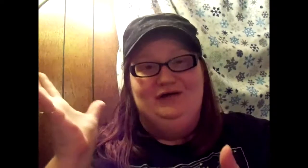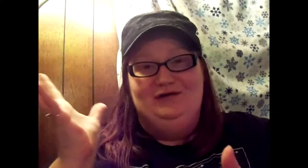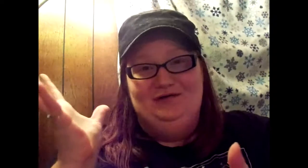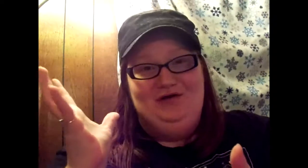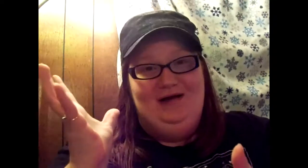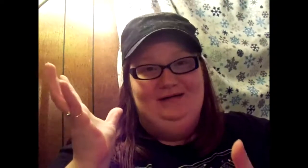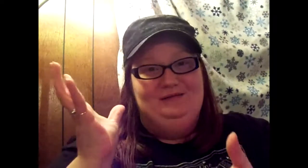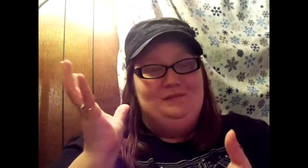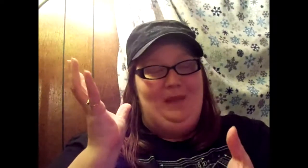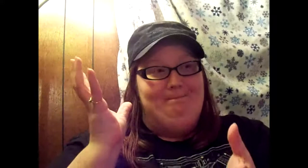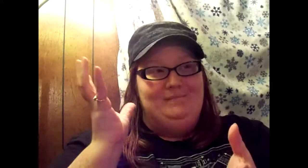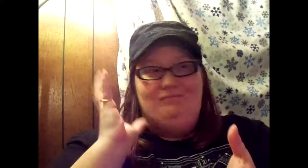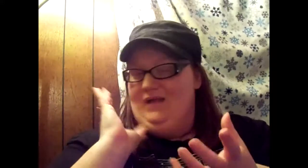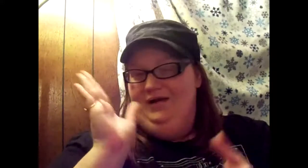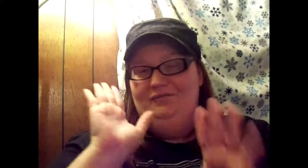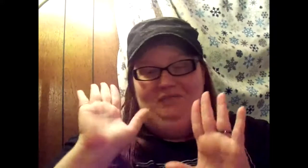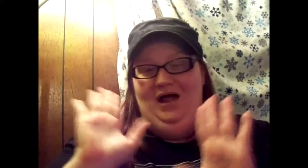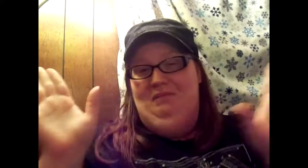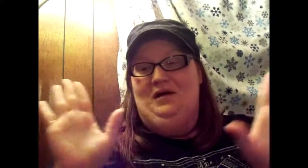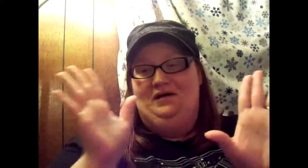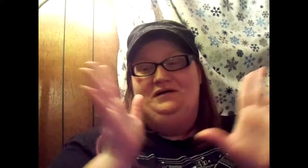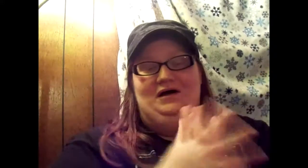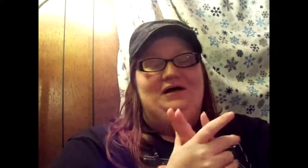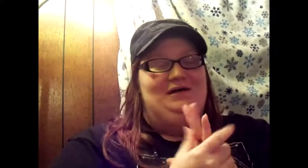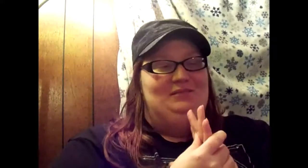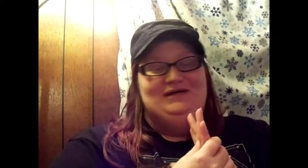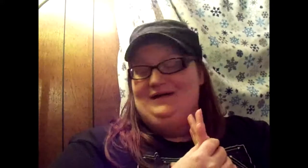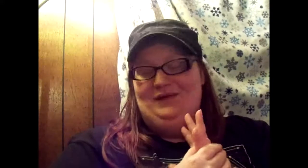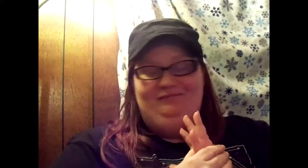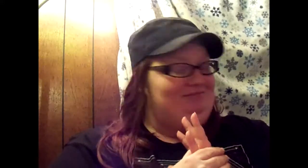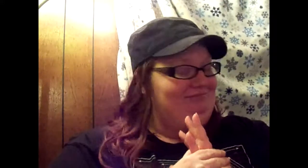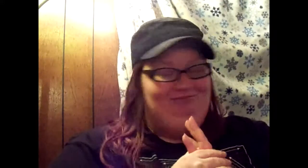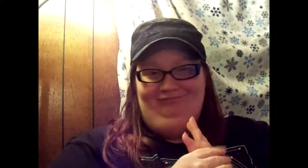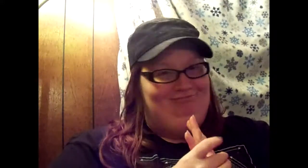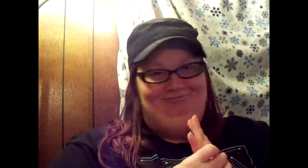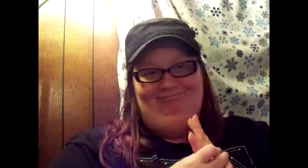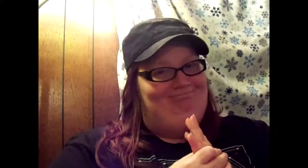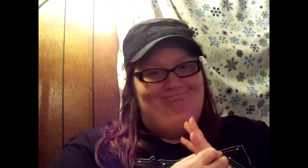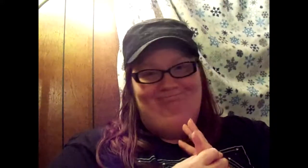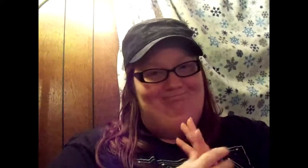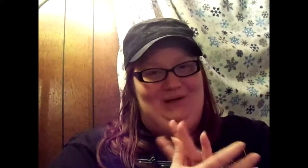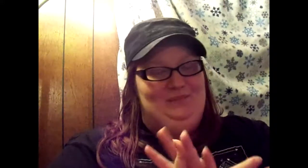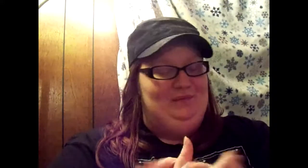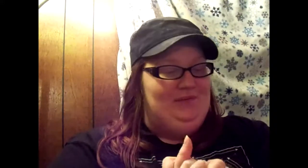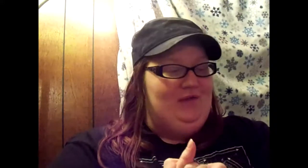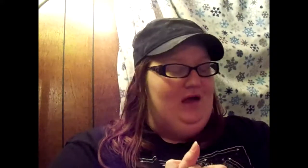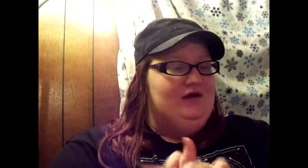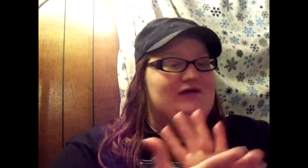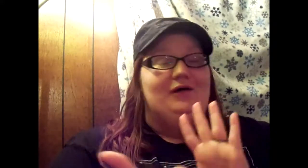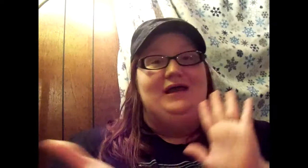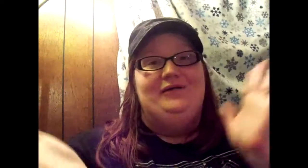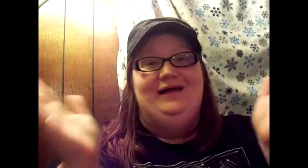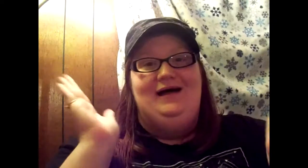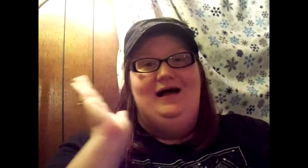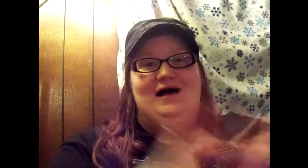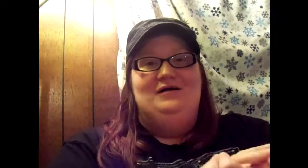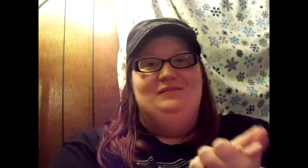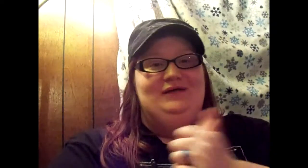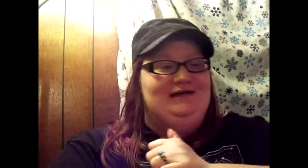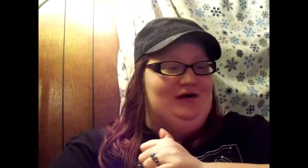this child. I'm not going to. I'm just going to like, mm-mm. Nope. So anyway, so yeah,